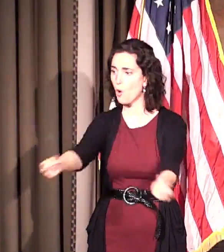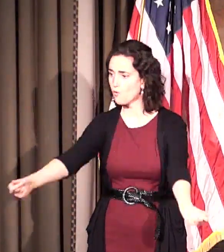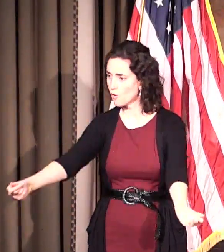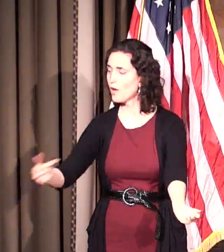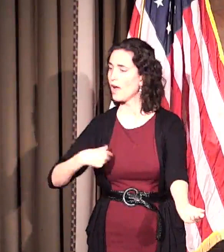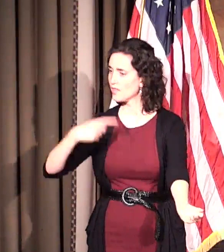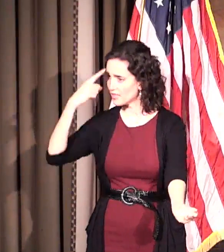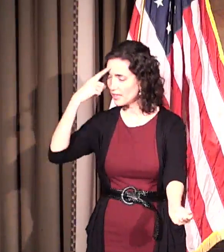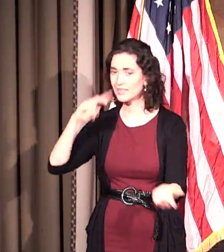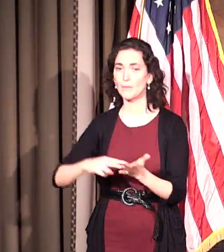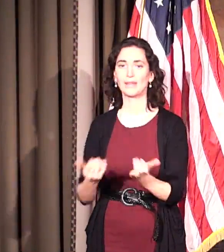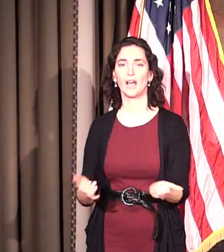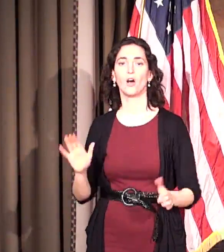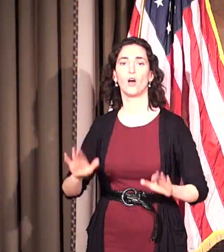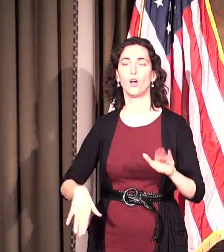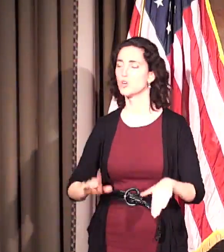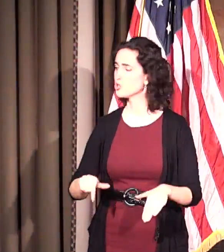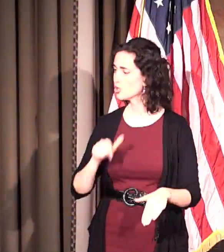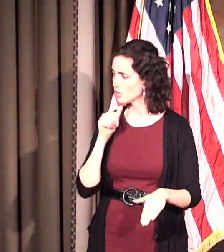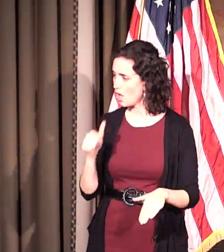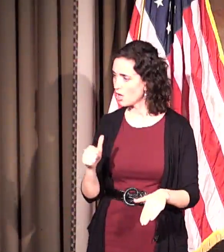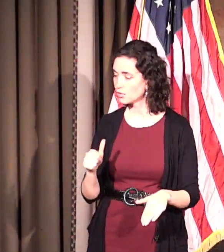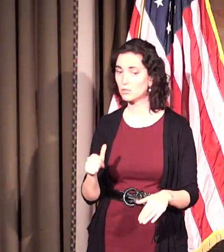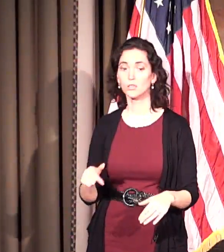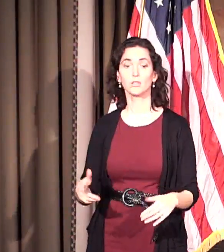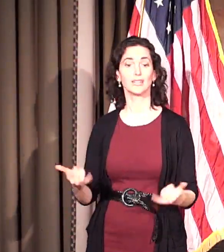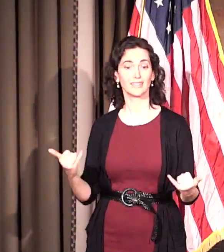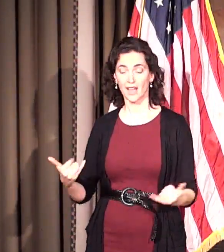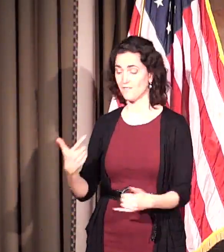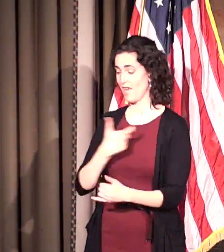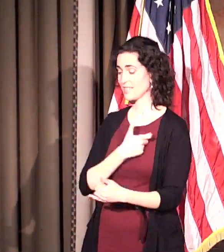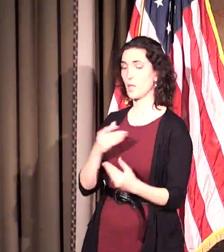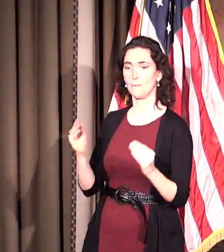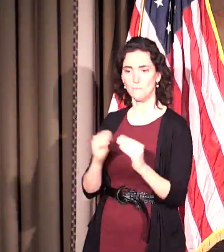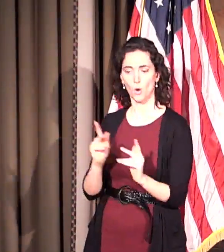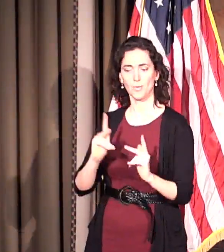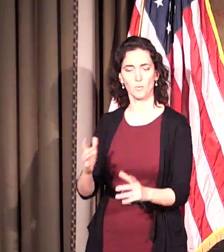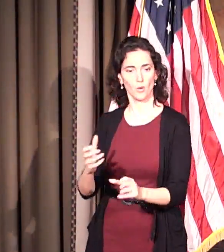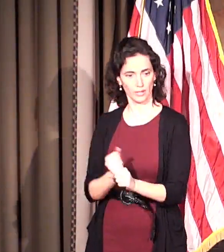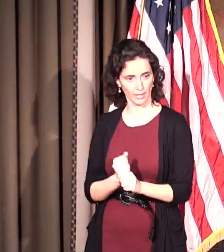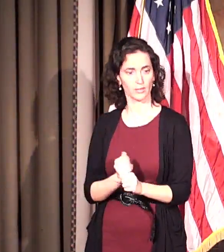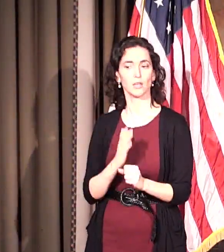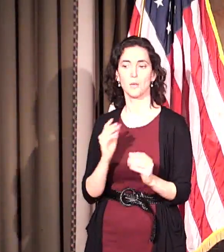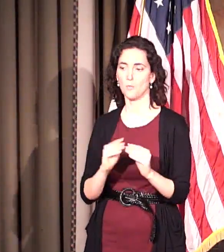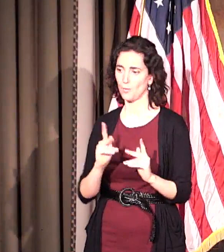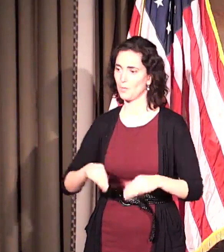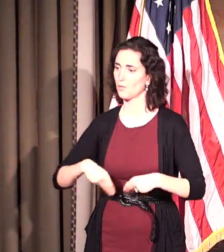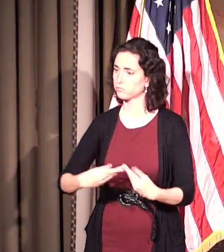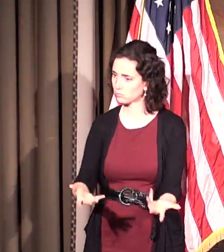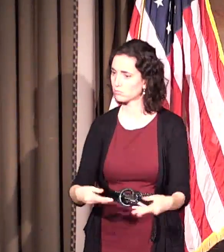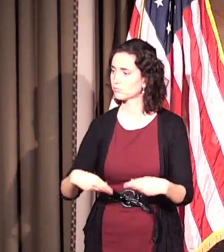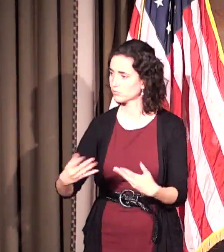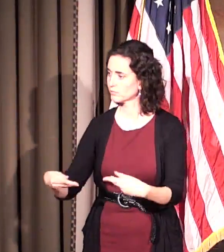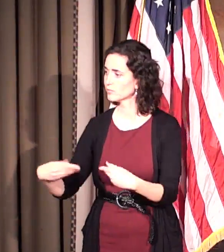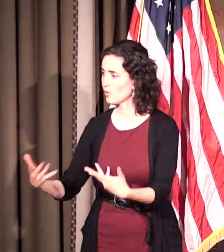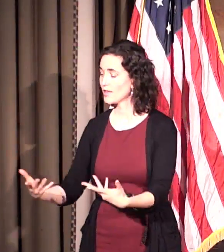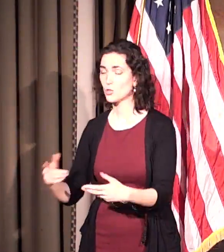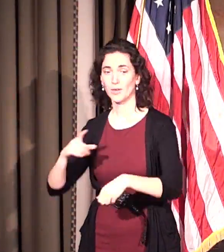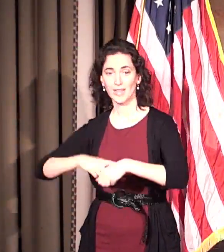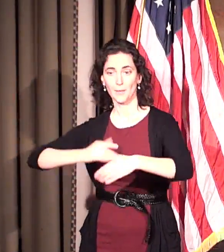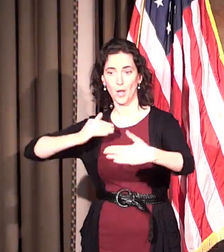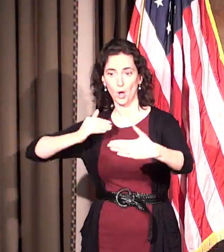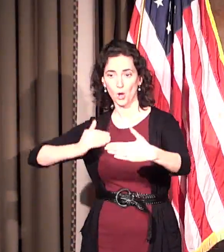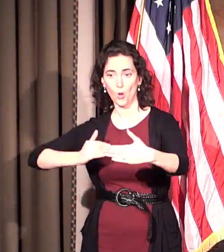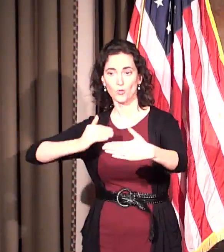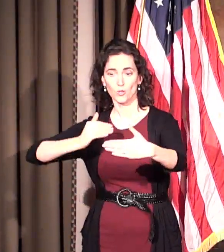the vaccine available to them as we move forward. And as we get closer, it seems to me like it would make